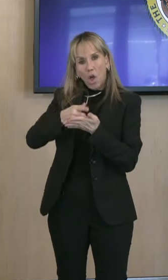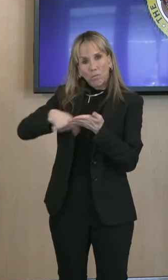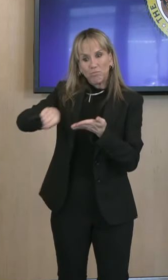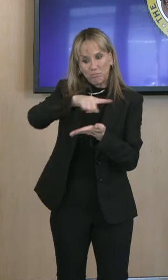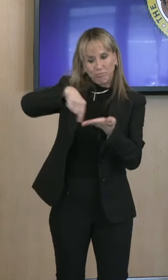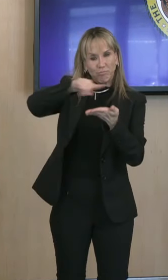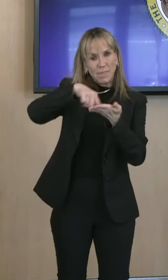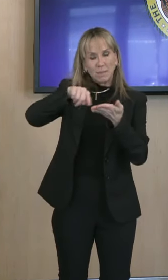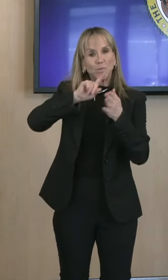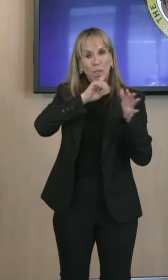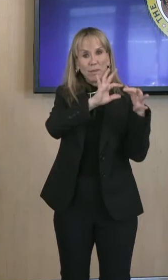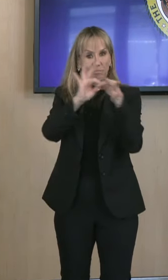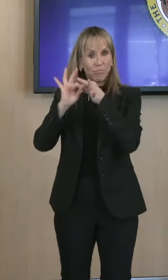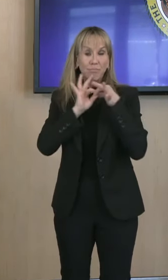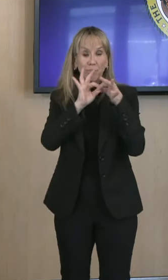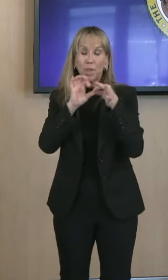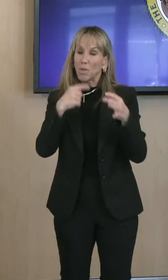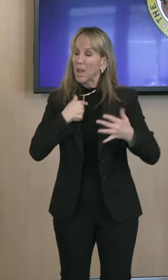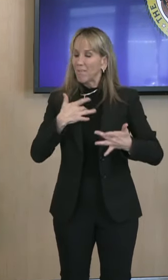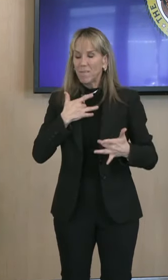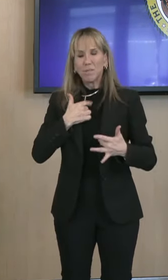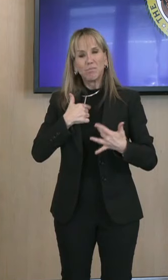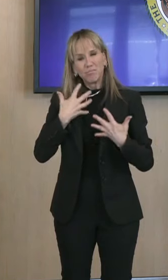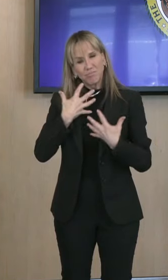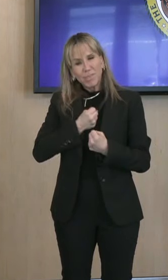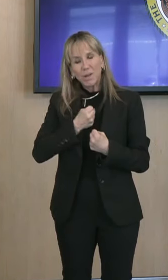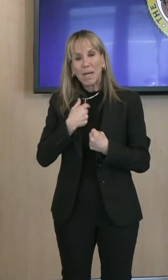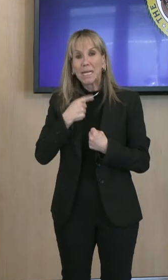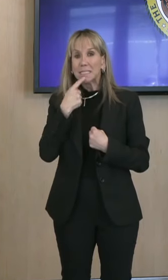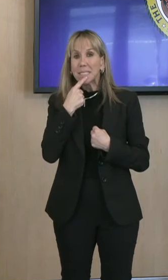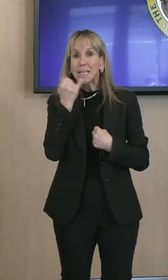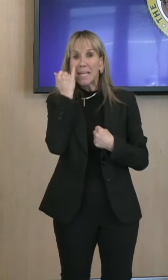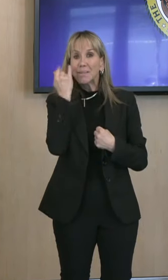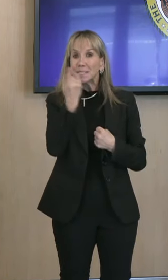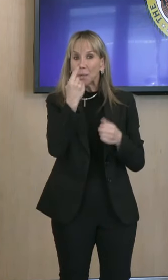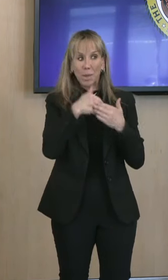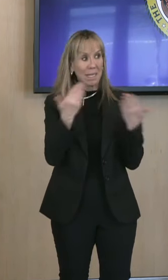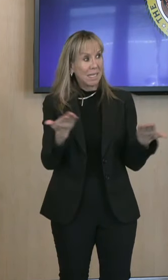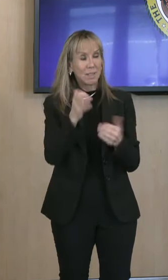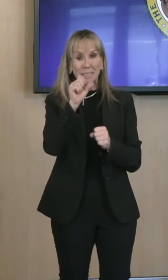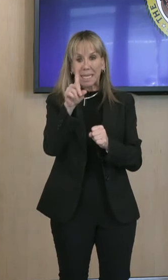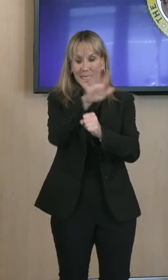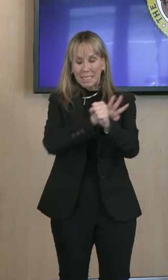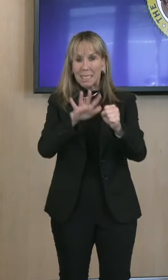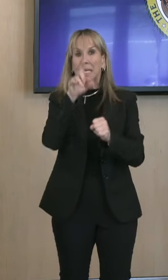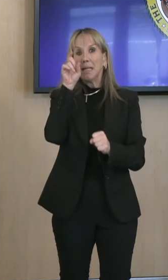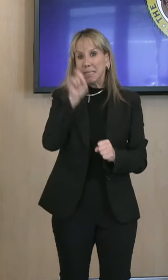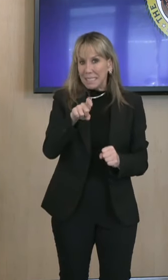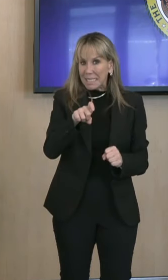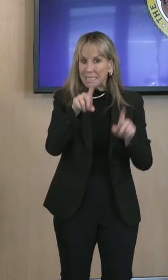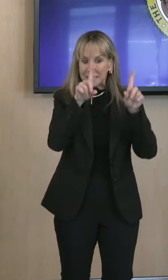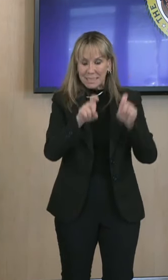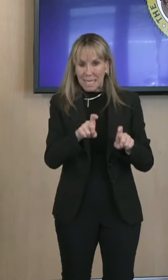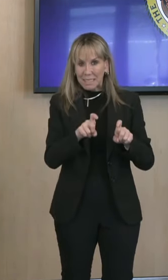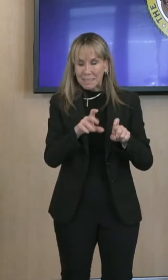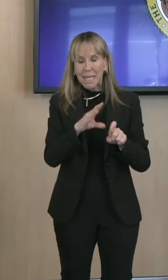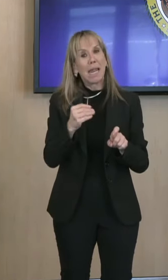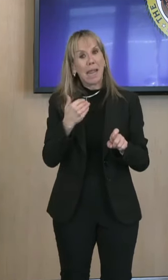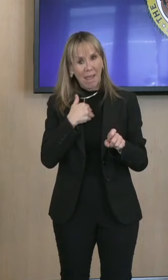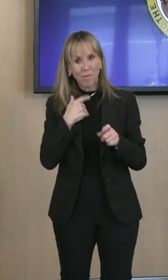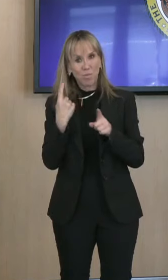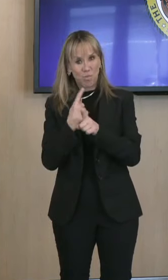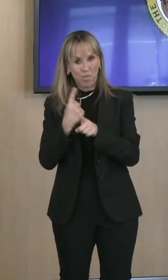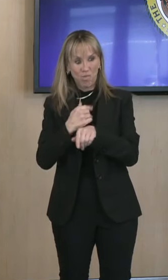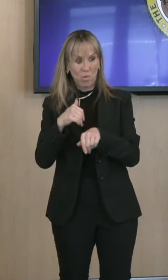to say, anybody in our region who needs access to a test and is appropriately referred to